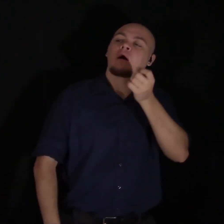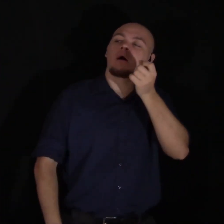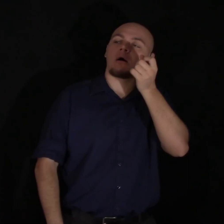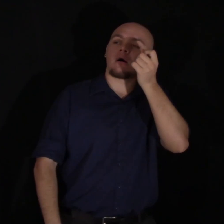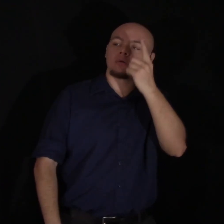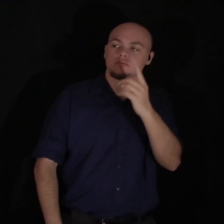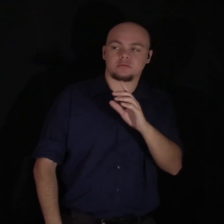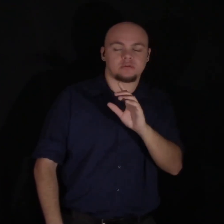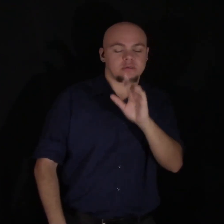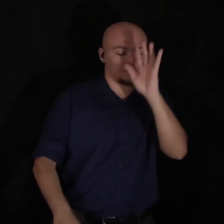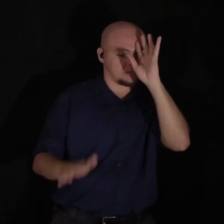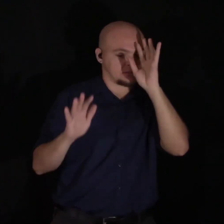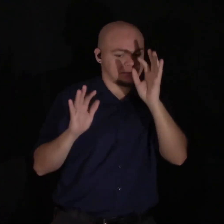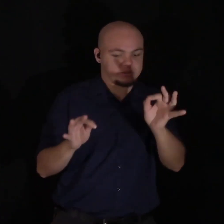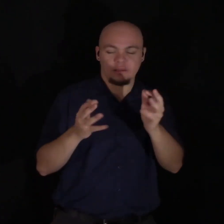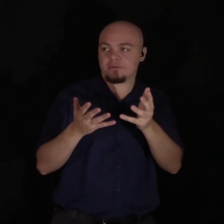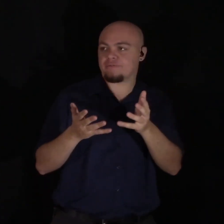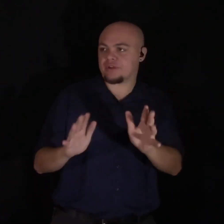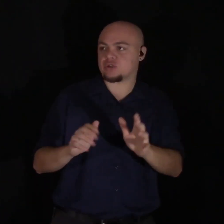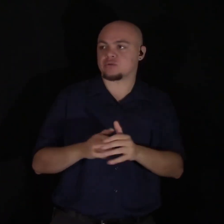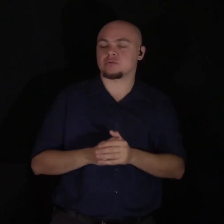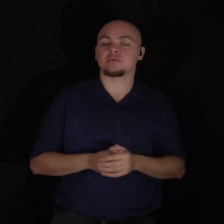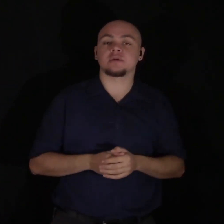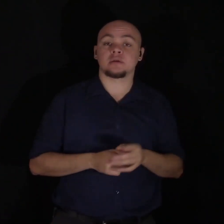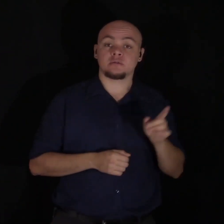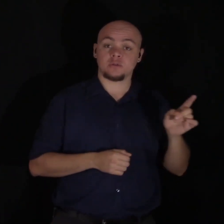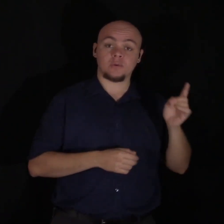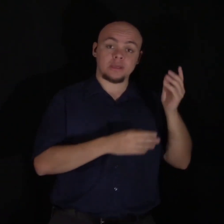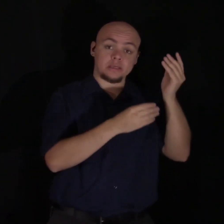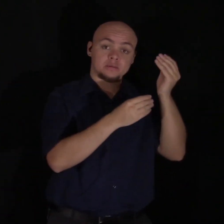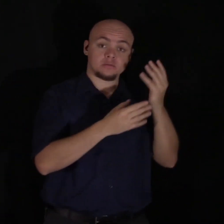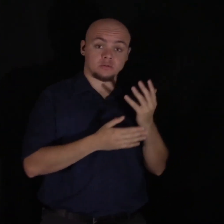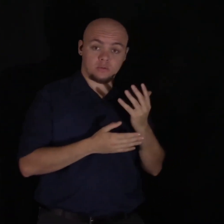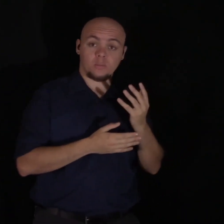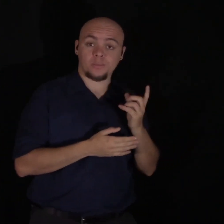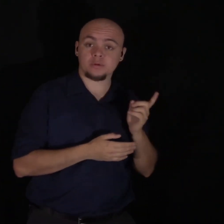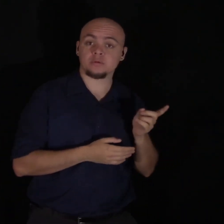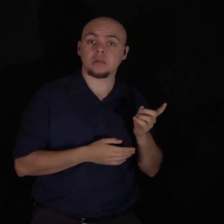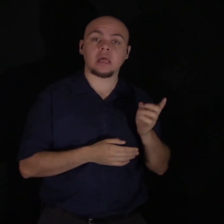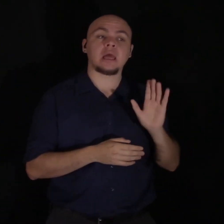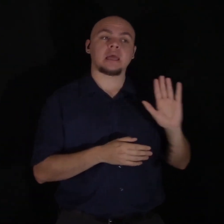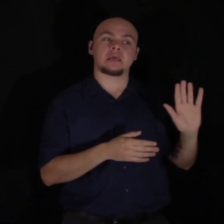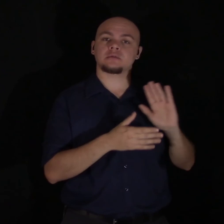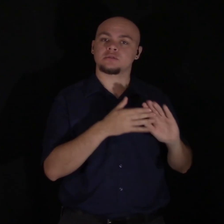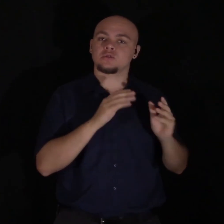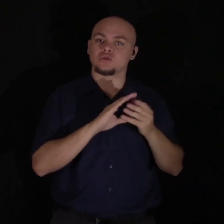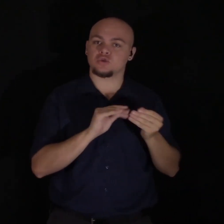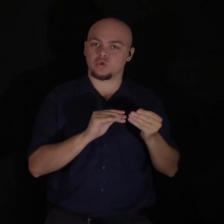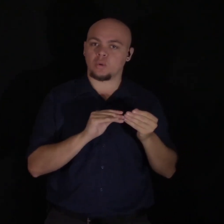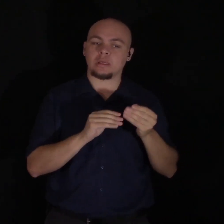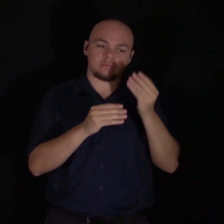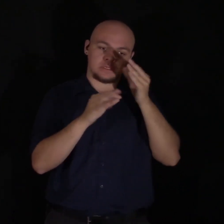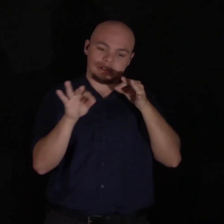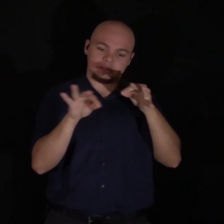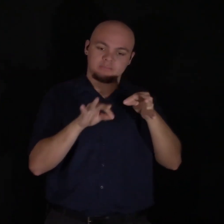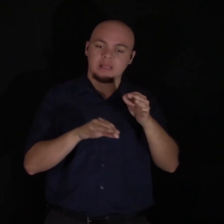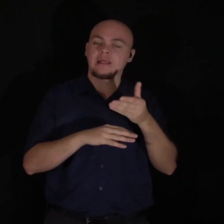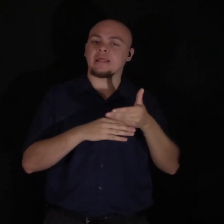is determined." He then told me that he would commence his narrative the next day, when I should be at